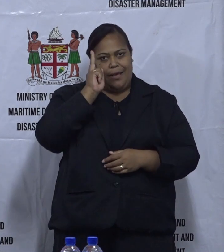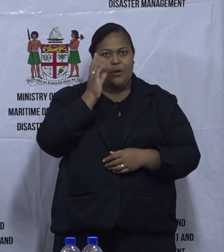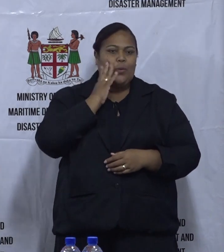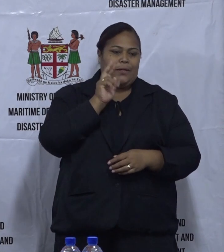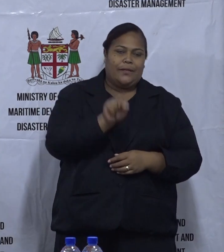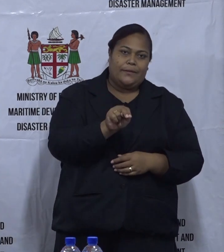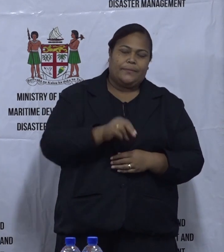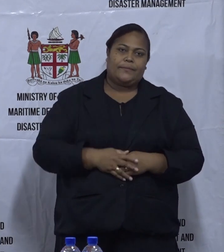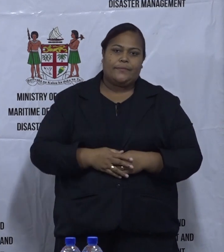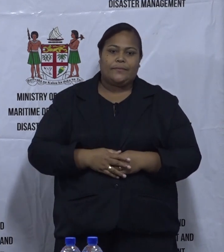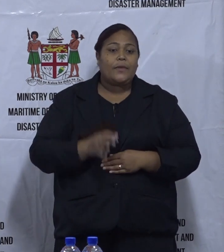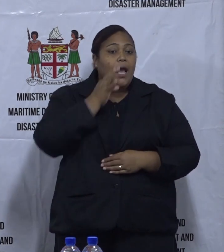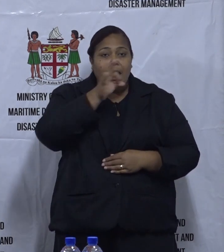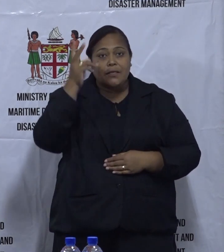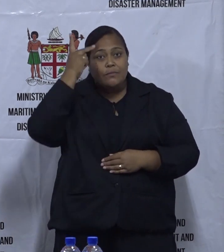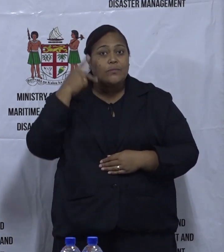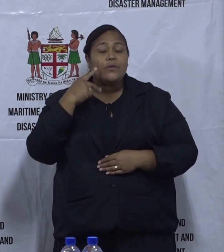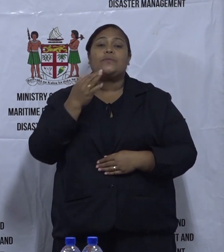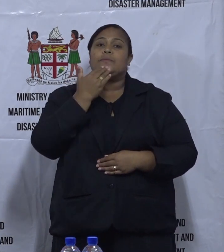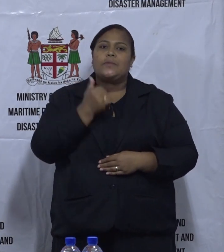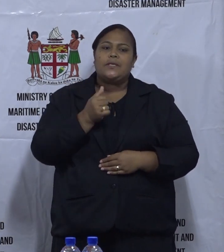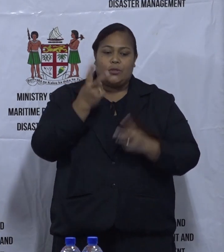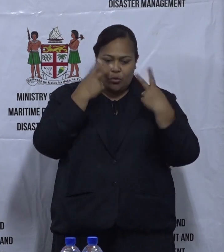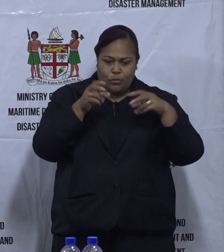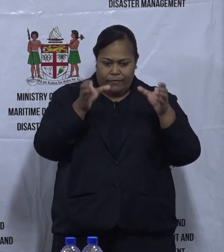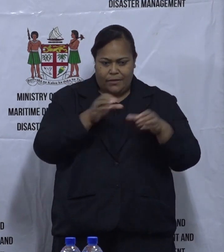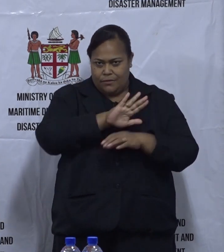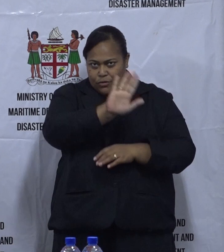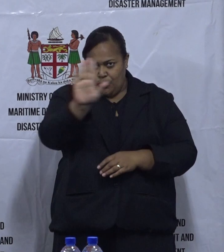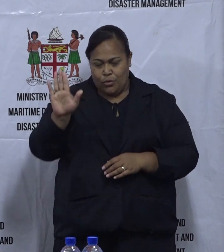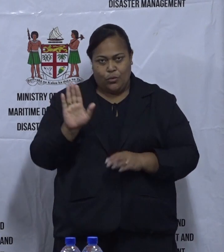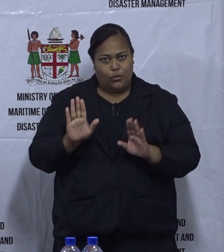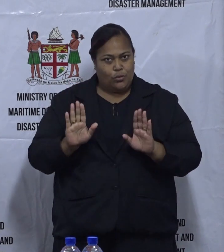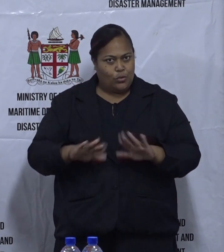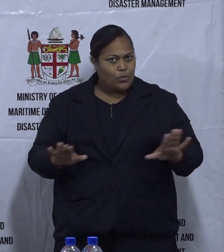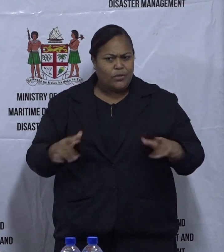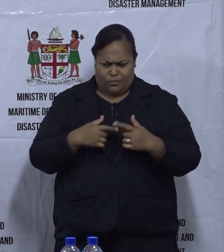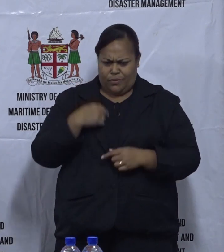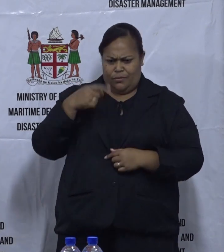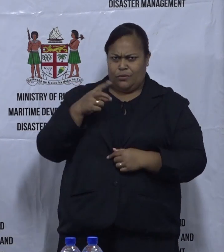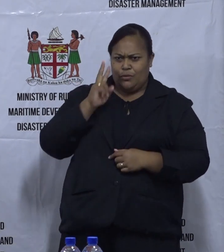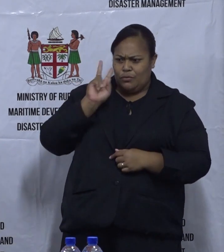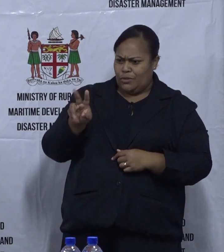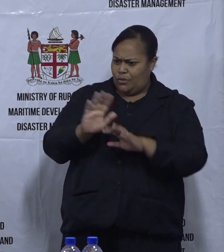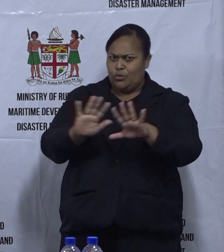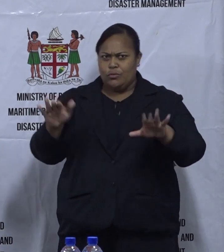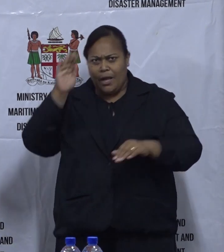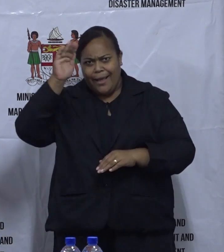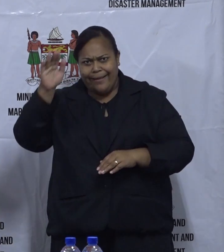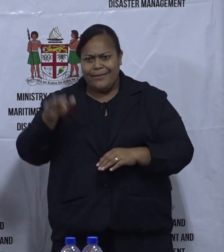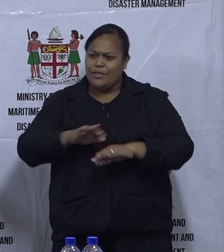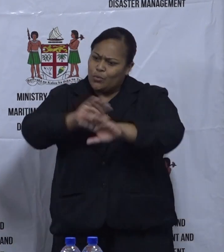to please supervise your children at all times. We are still seeing children and adults swimming and